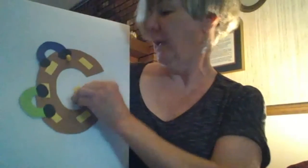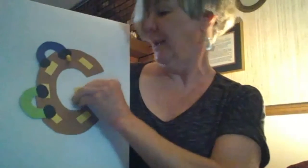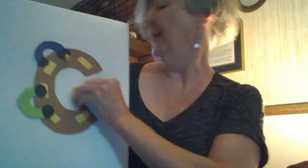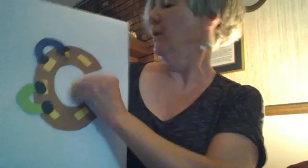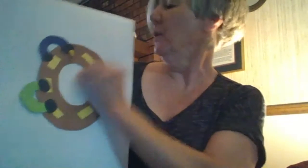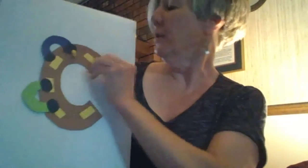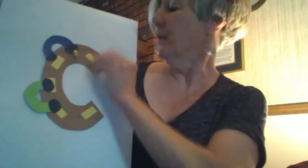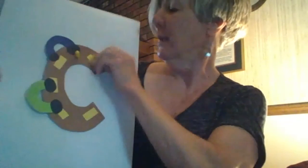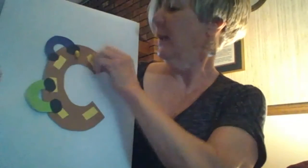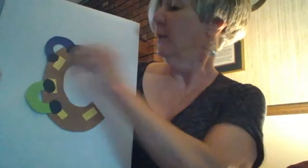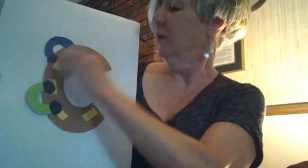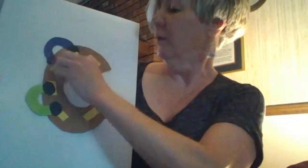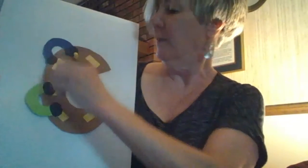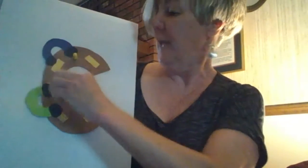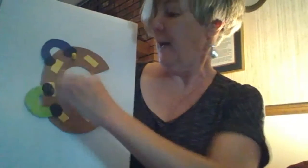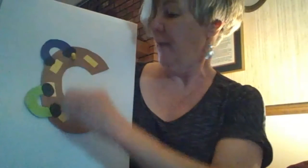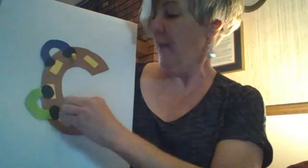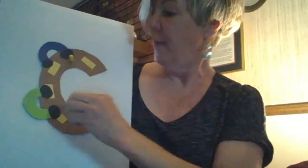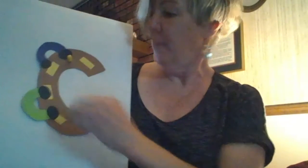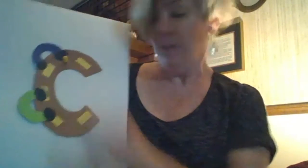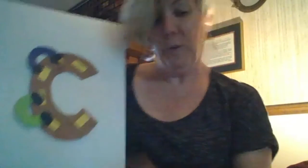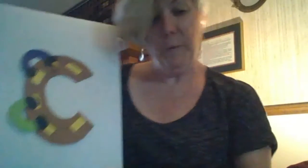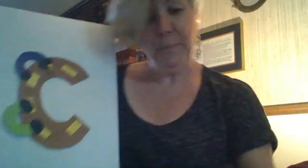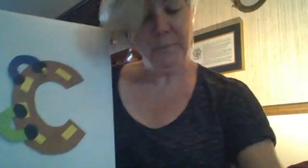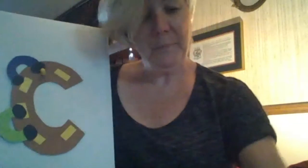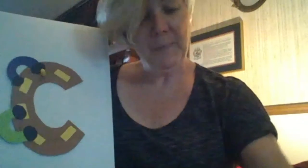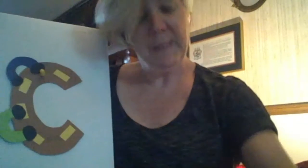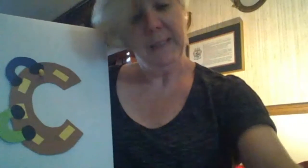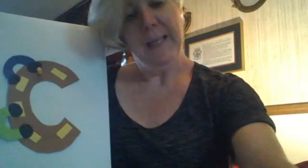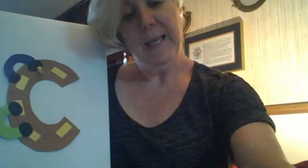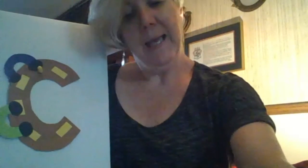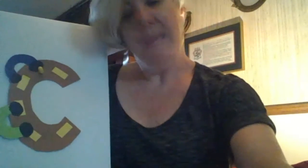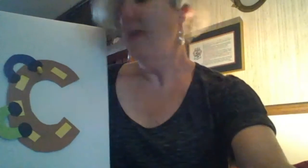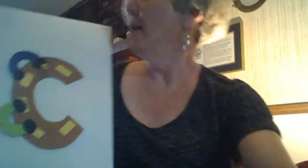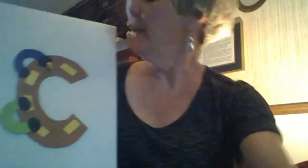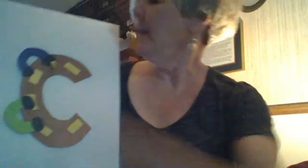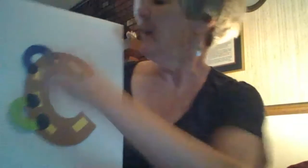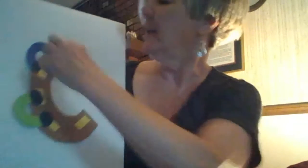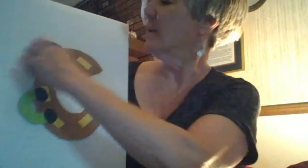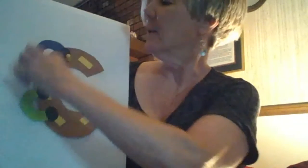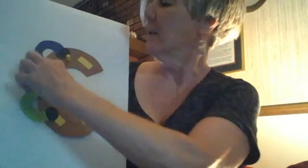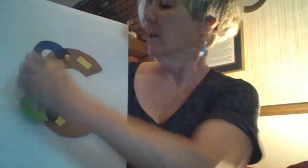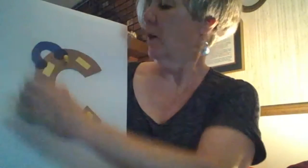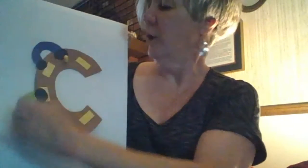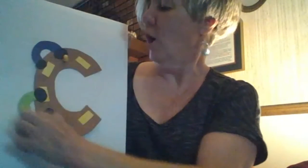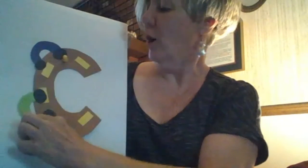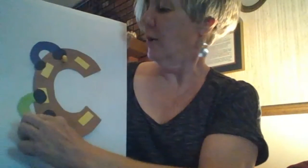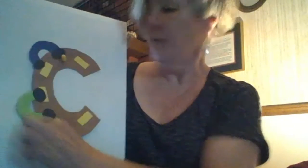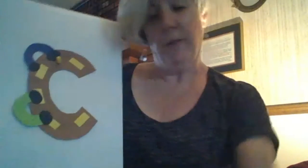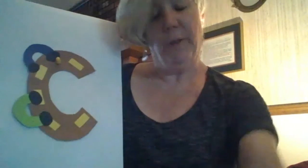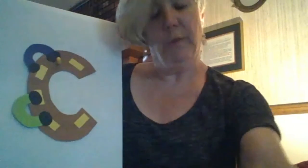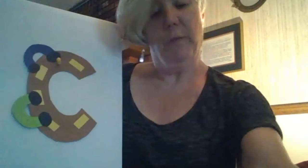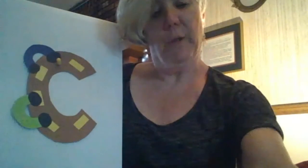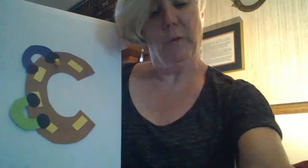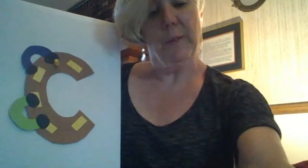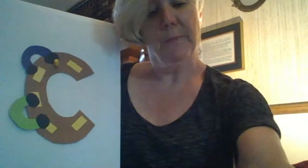little rectangles, and glued them down the middle. And then these are the cars